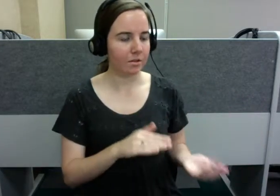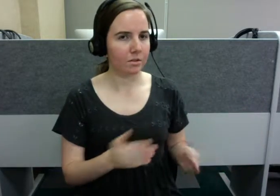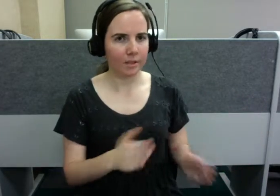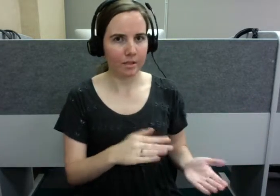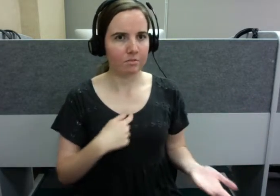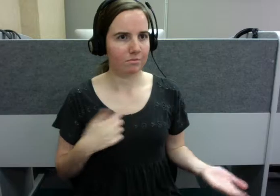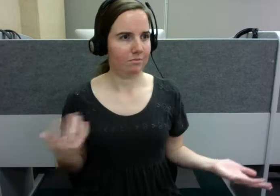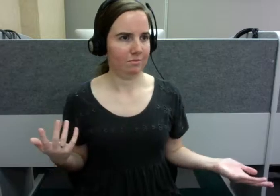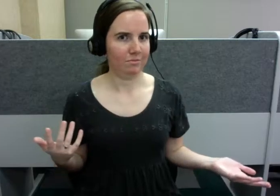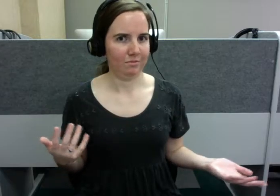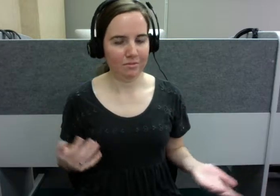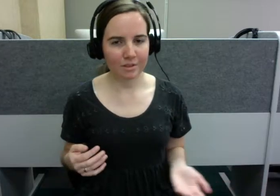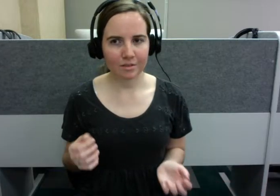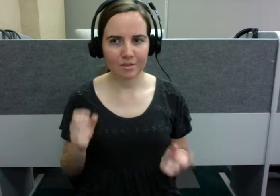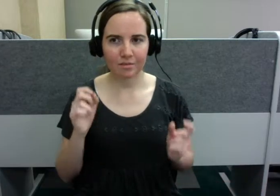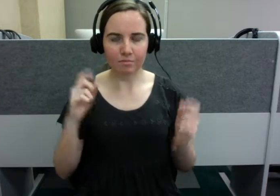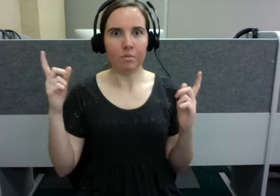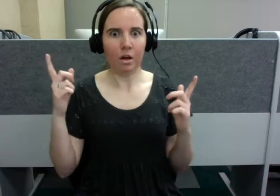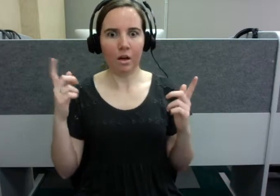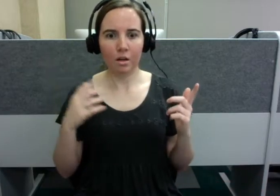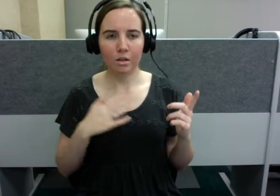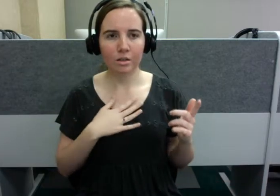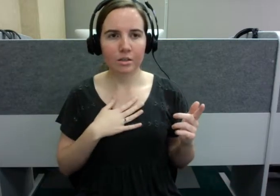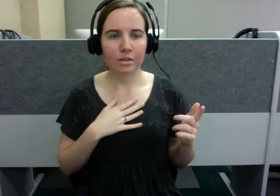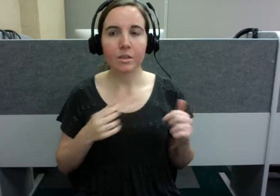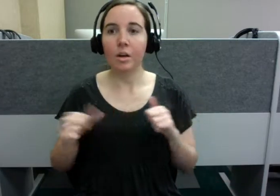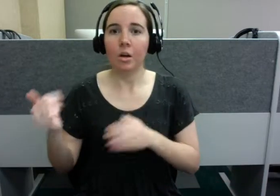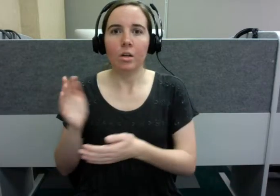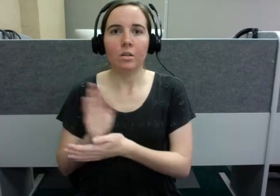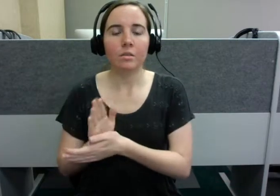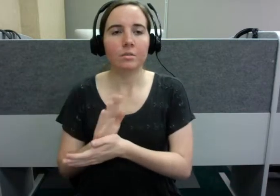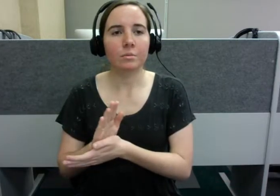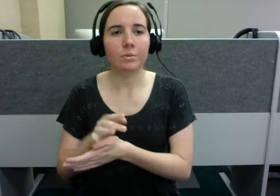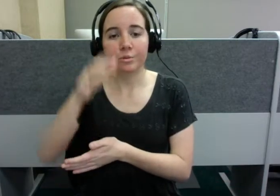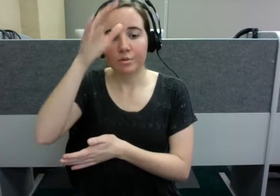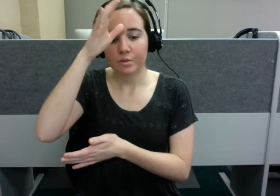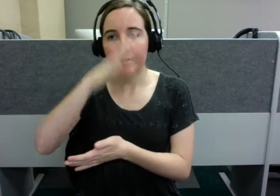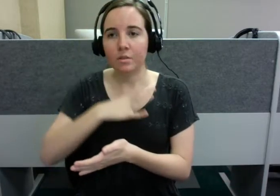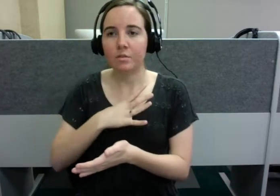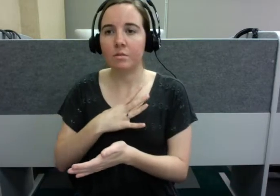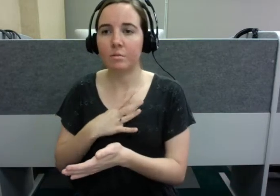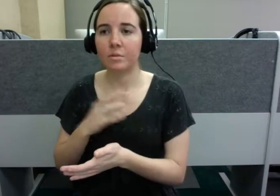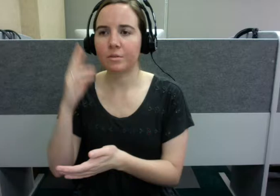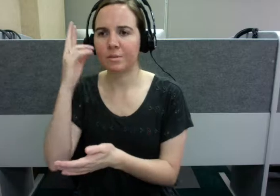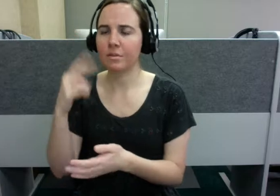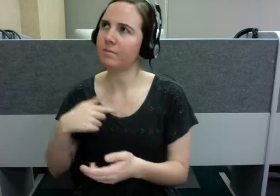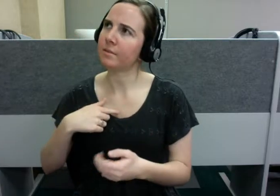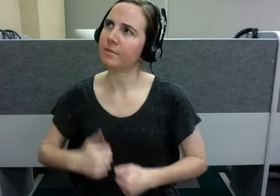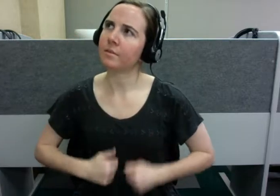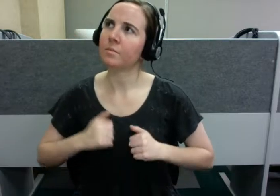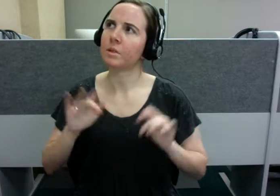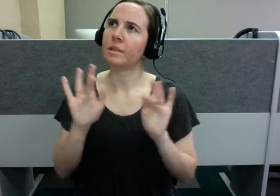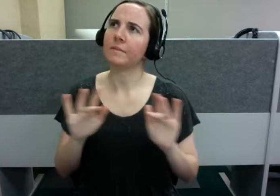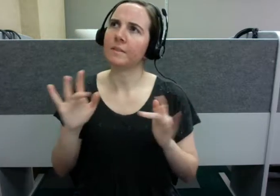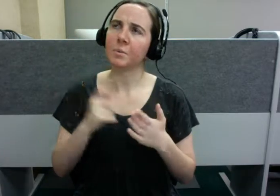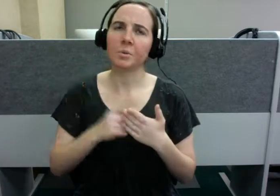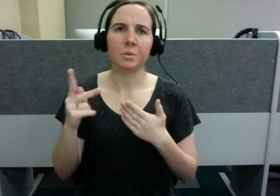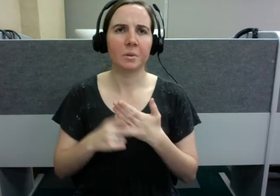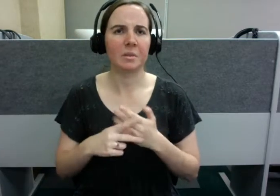It's crushing when the audience sees it the right way. Neo in The Matrix, oh, I'm living in a computer program. That's